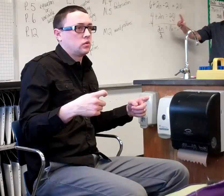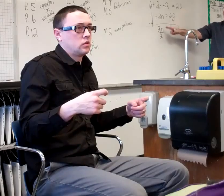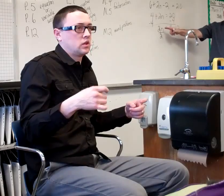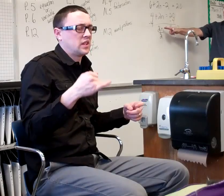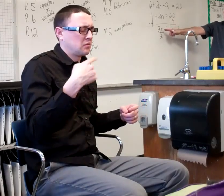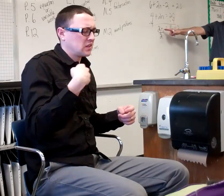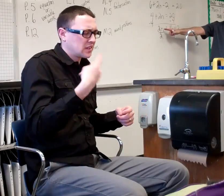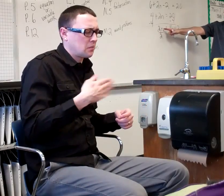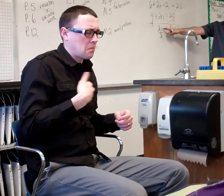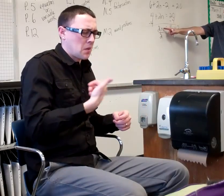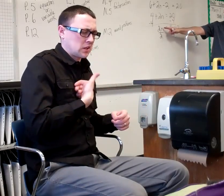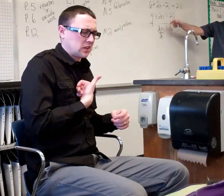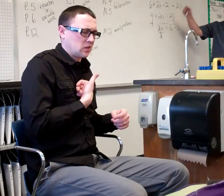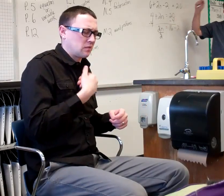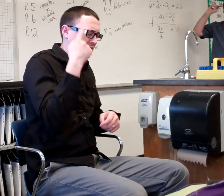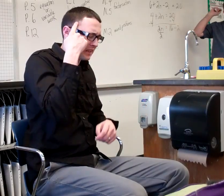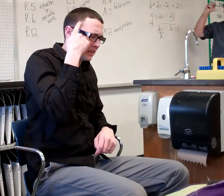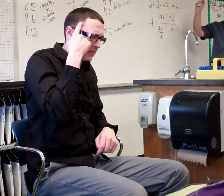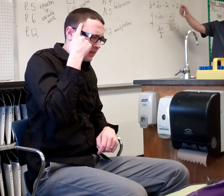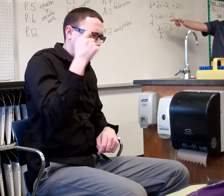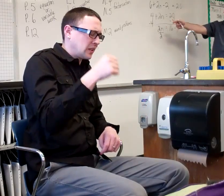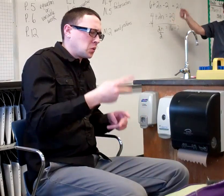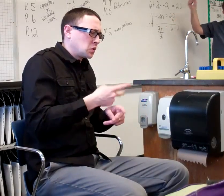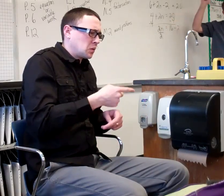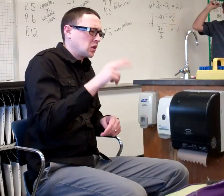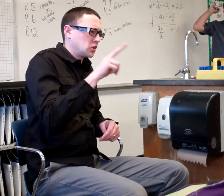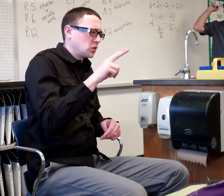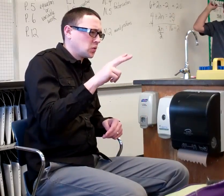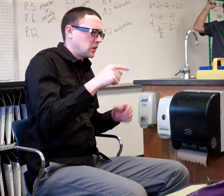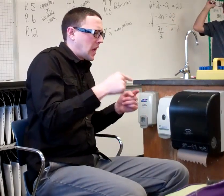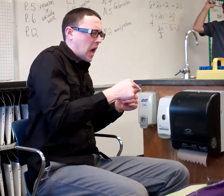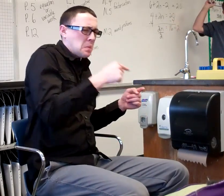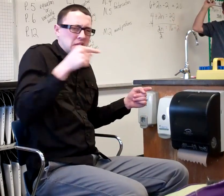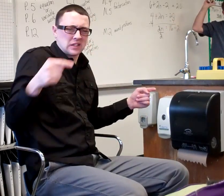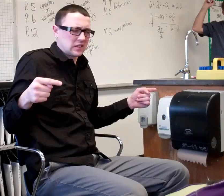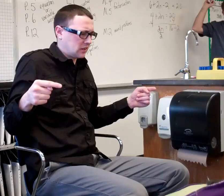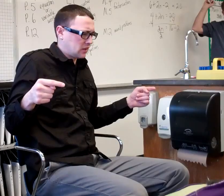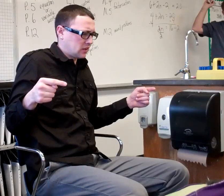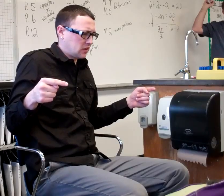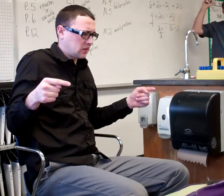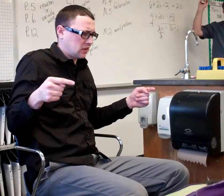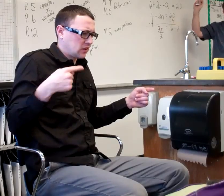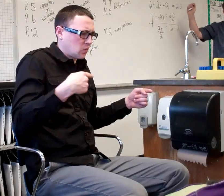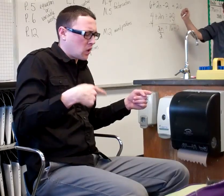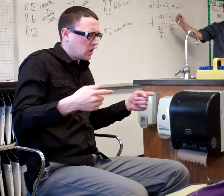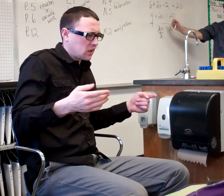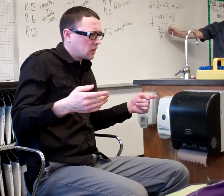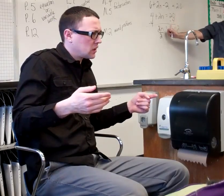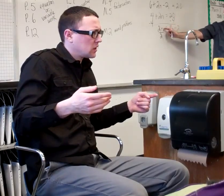head, that's being multiplied by 2, I say the opposite, right, Travis? Yeah. And I say what then?